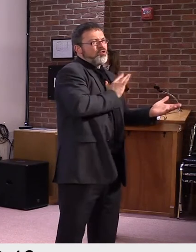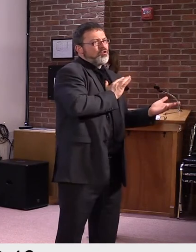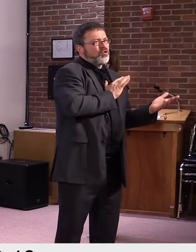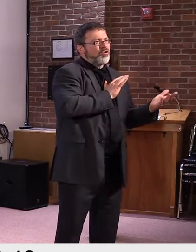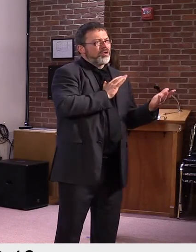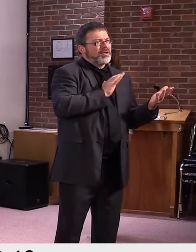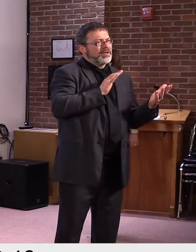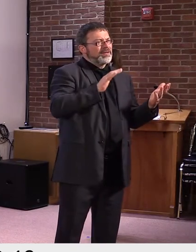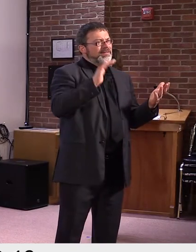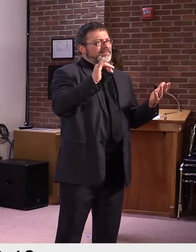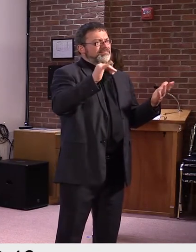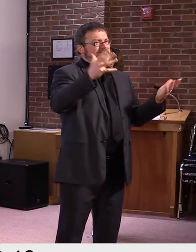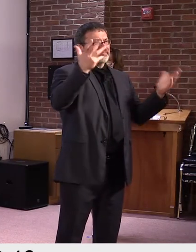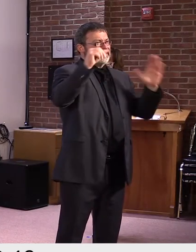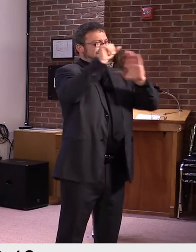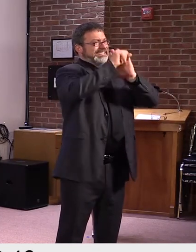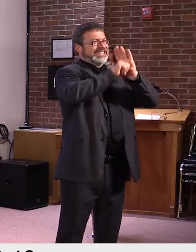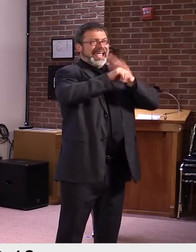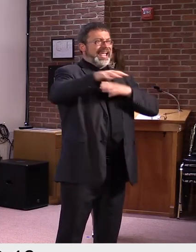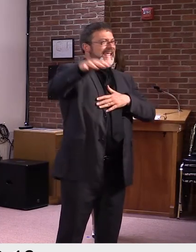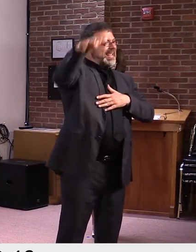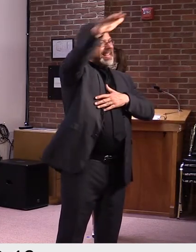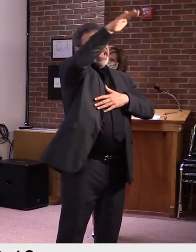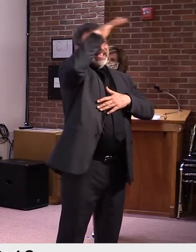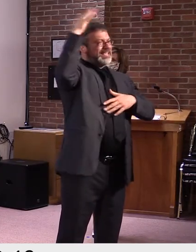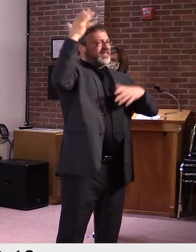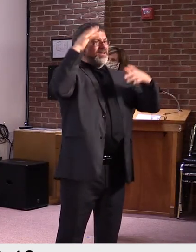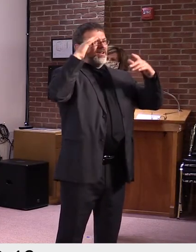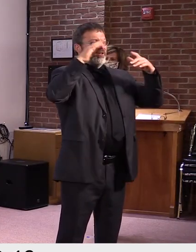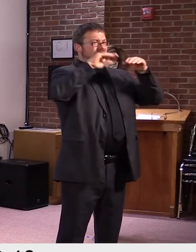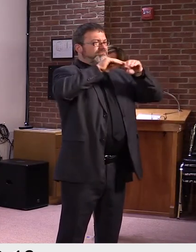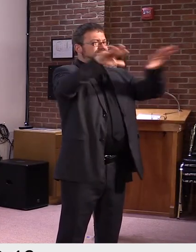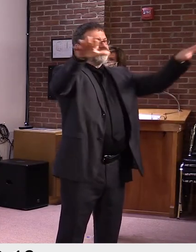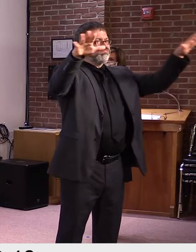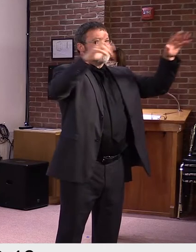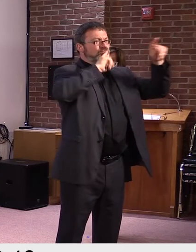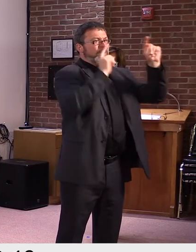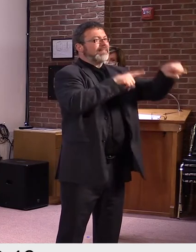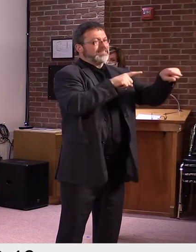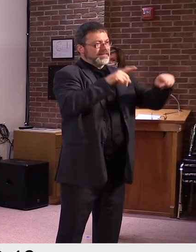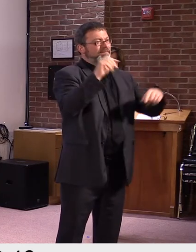AOT supervisors or employees. I'll be happy to take a look.